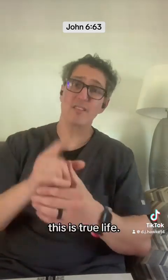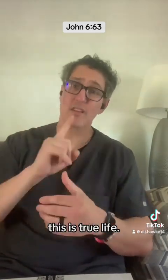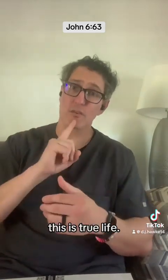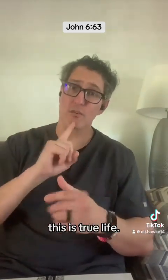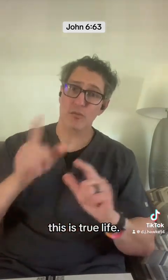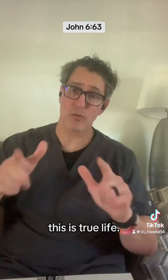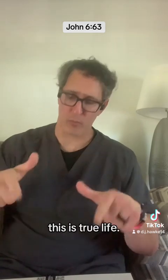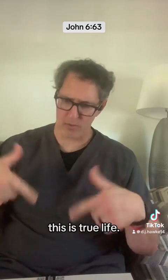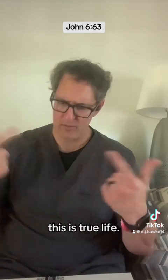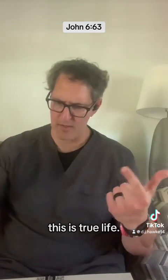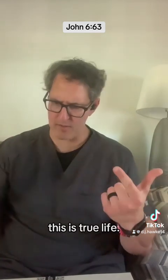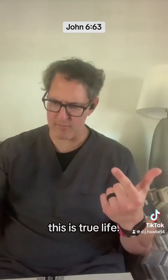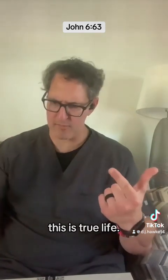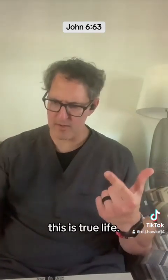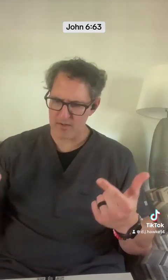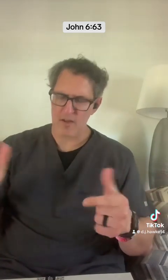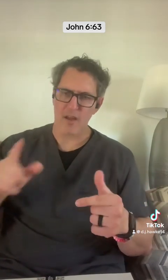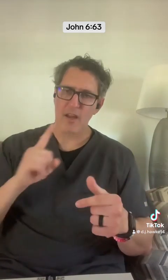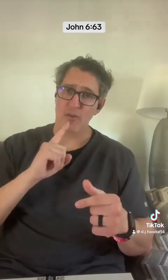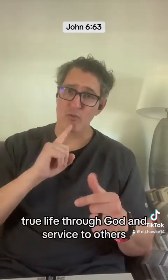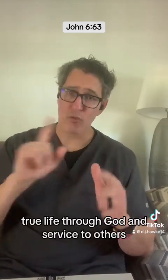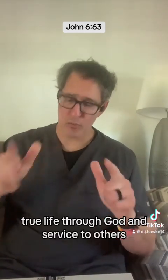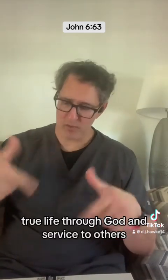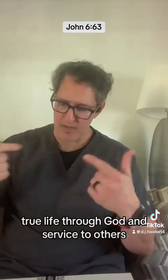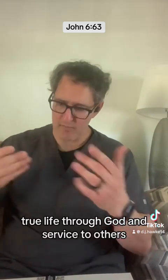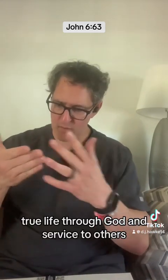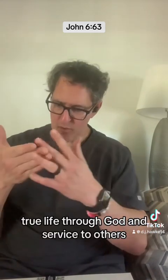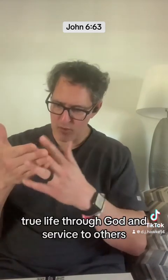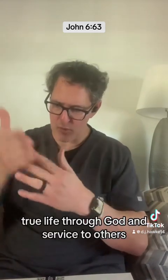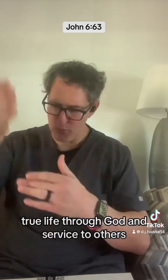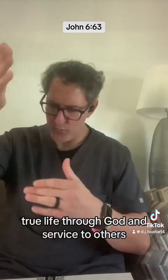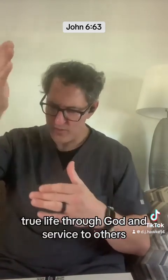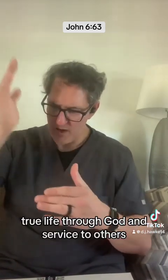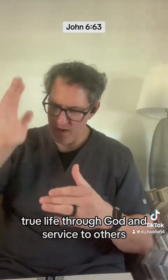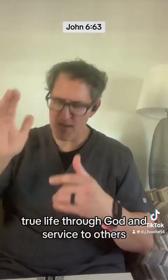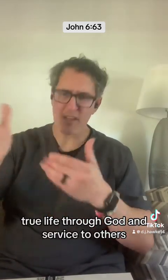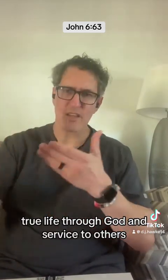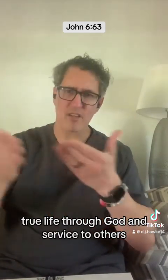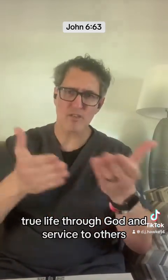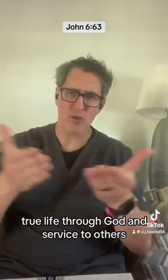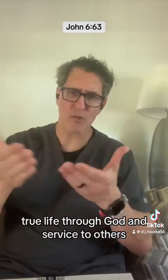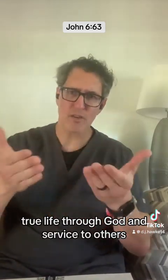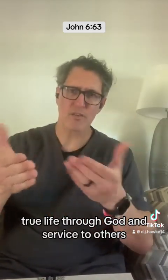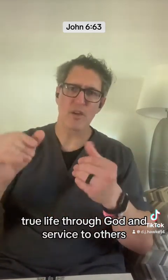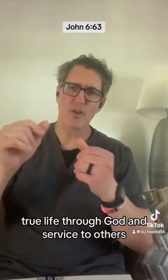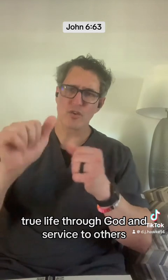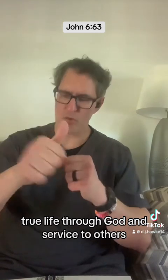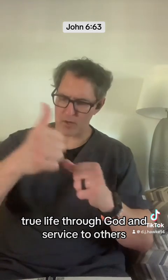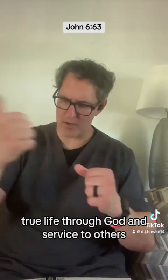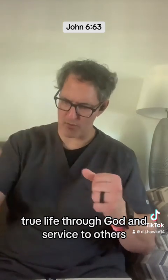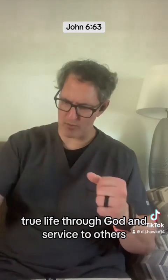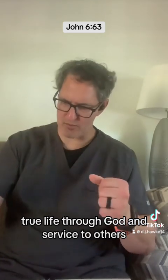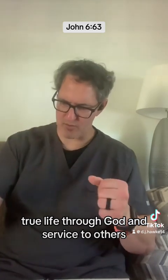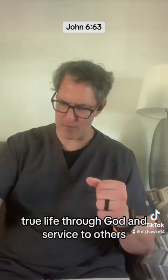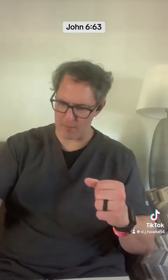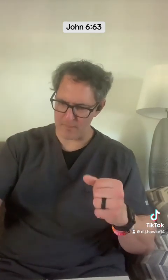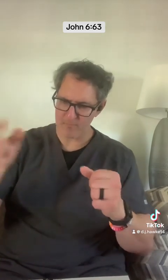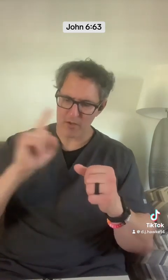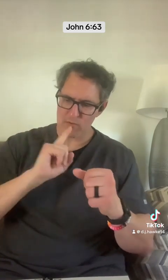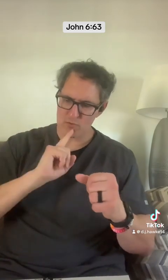is true life. And true life through God and service to others.